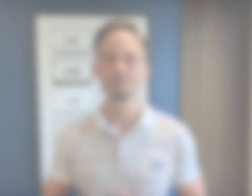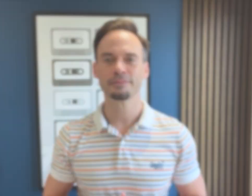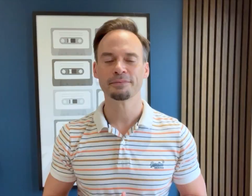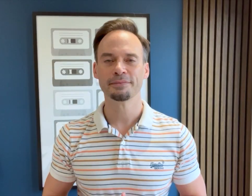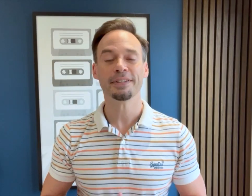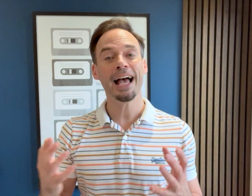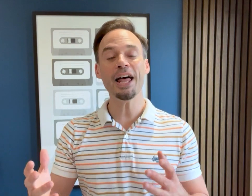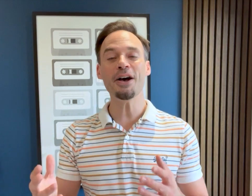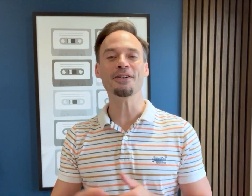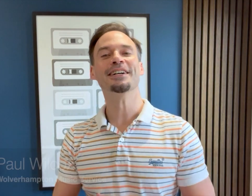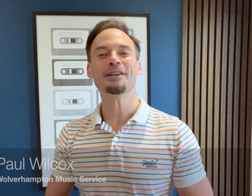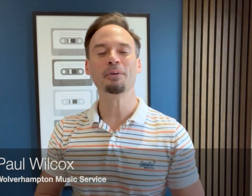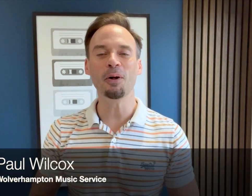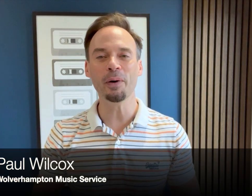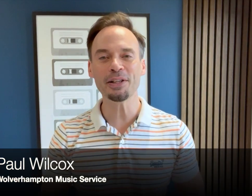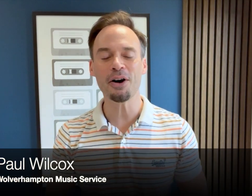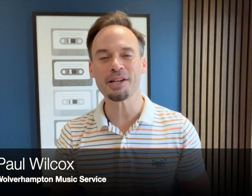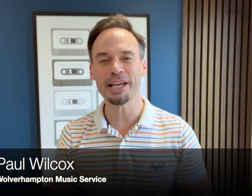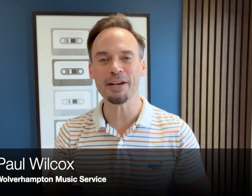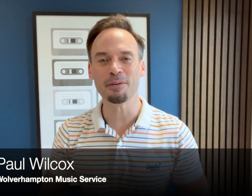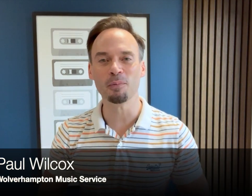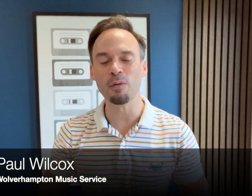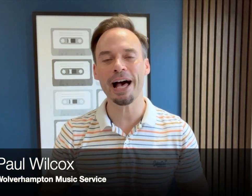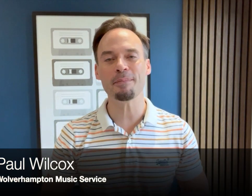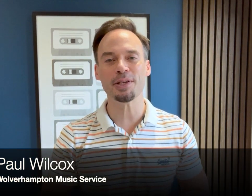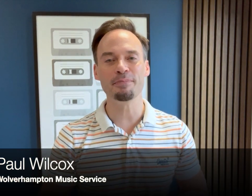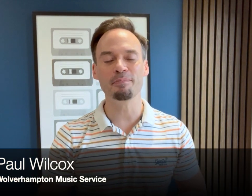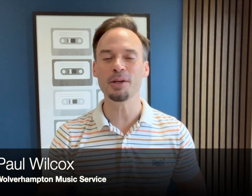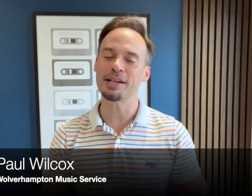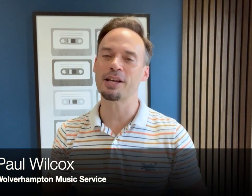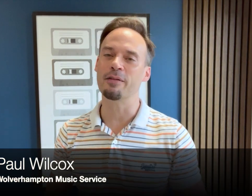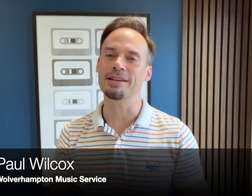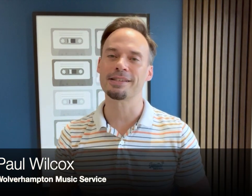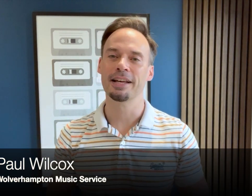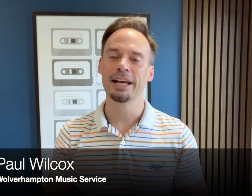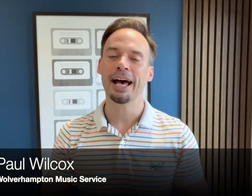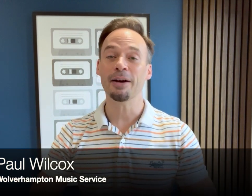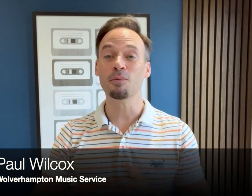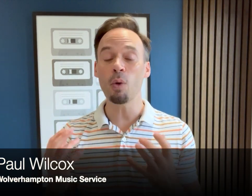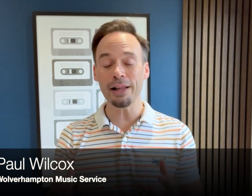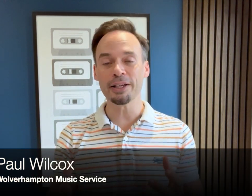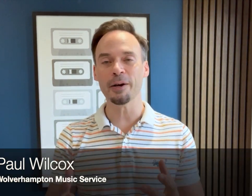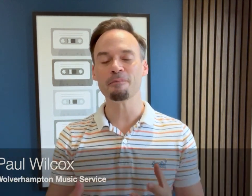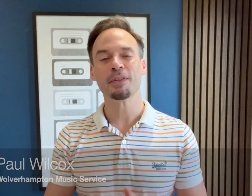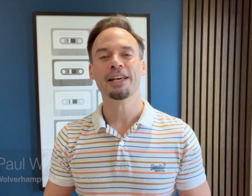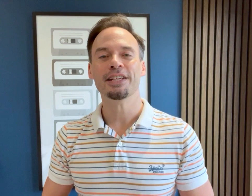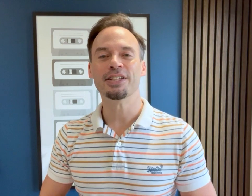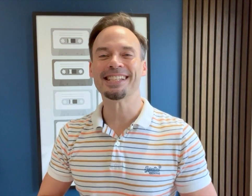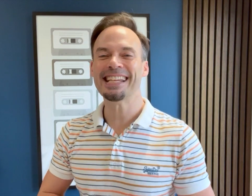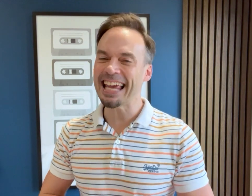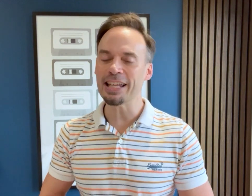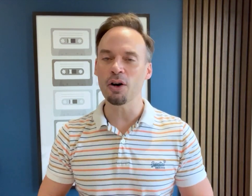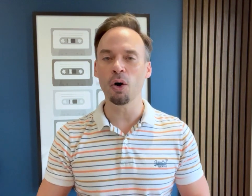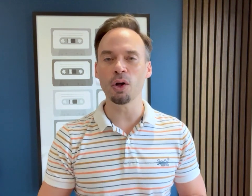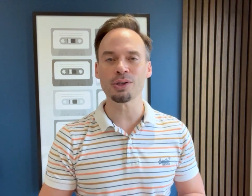hello paul wilcox here from wolverhampton music service and welcome to singing in the halls